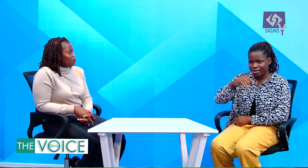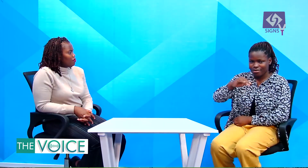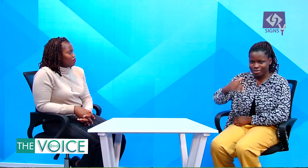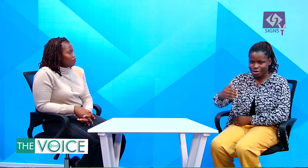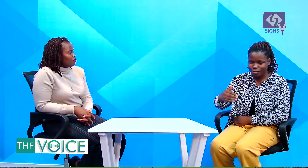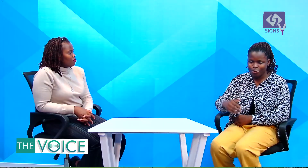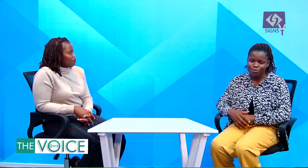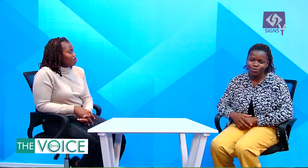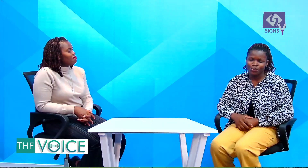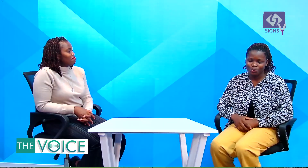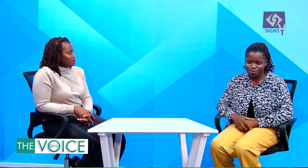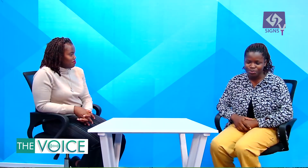I am from Thika Town.